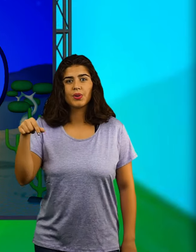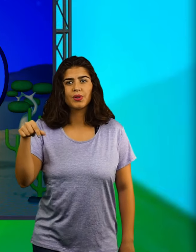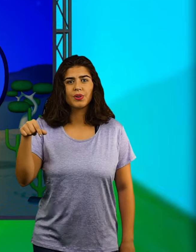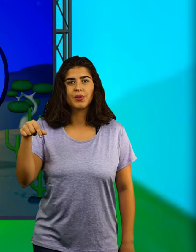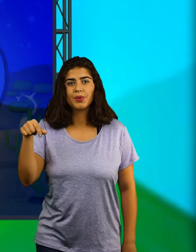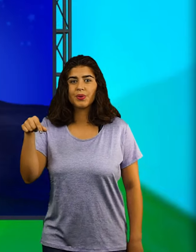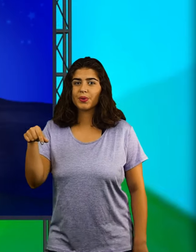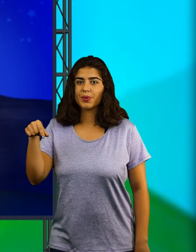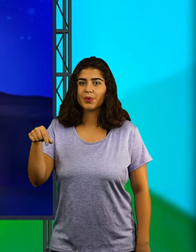Q,